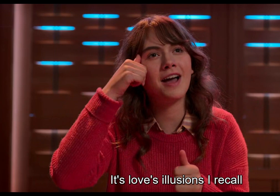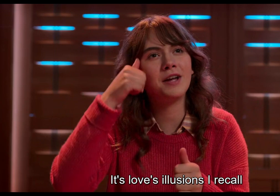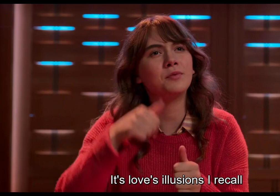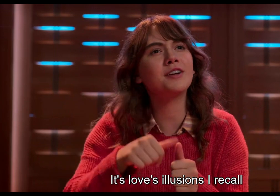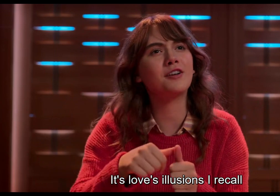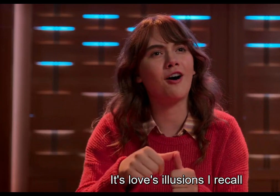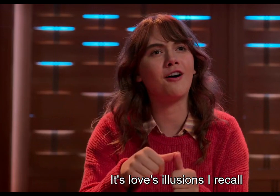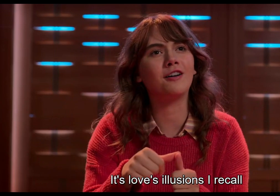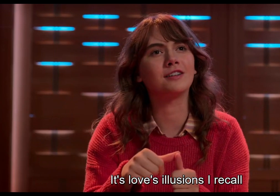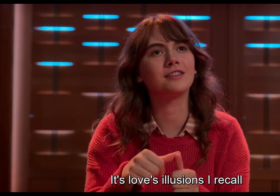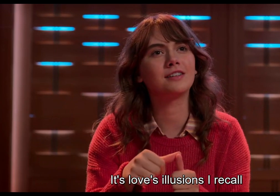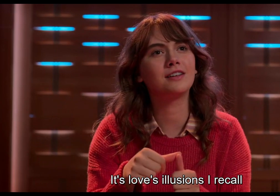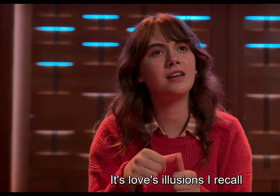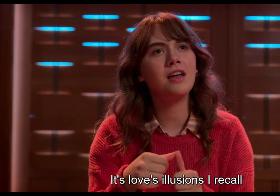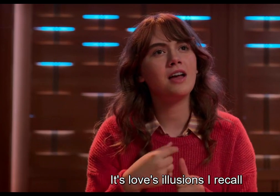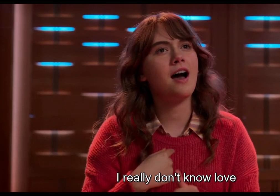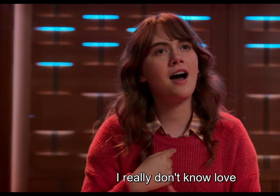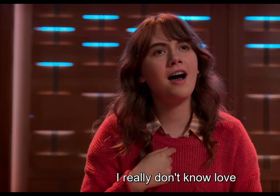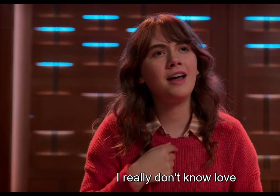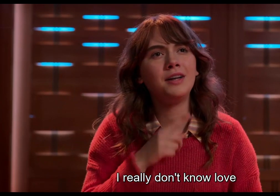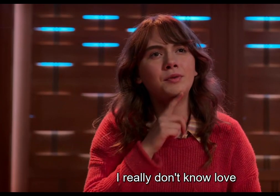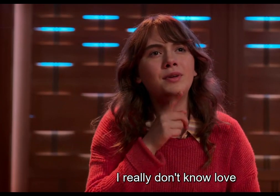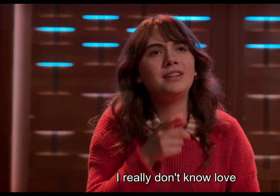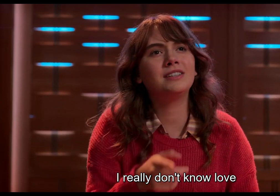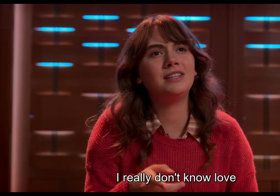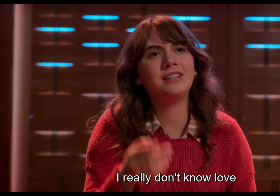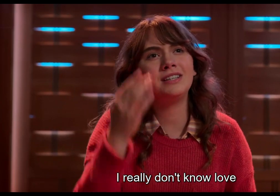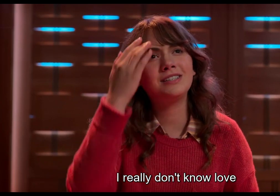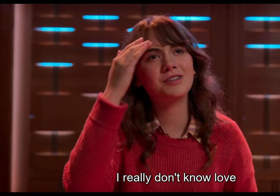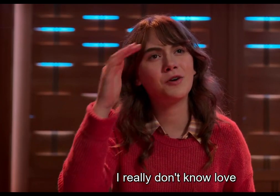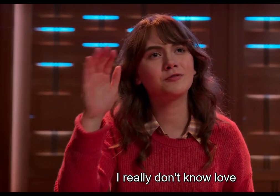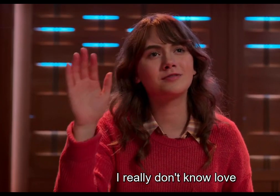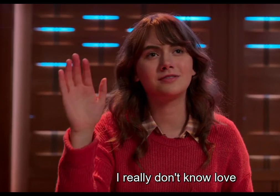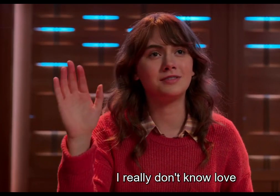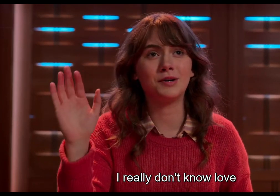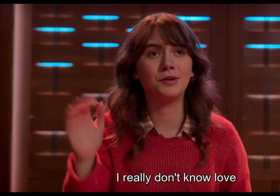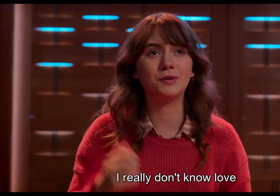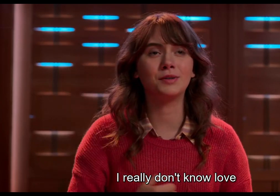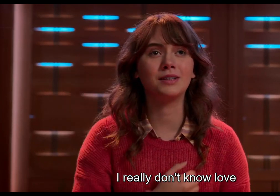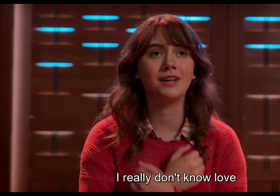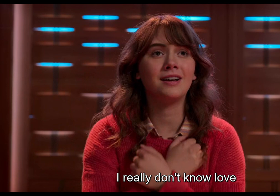recall I really don't know I